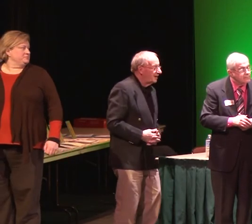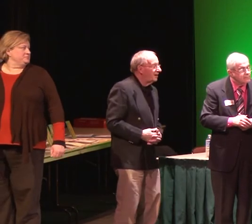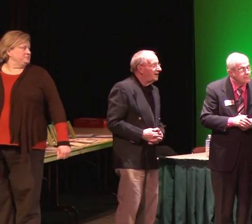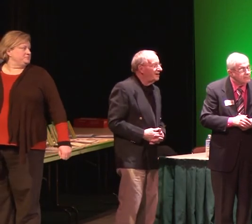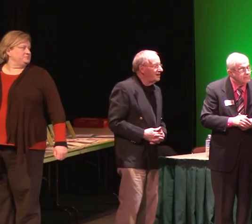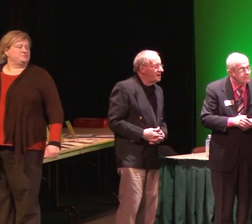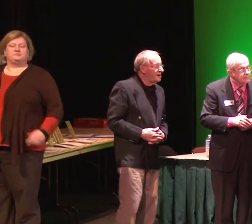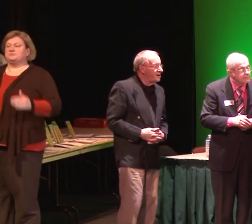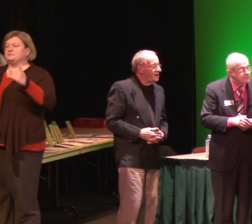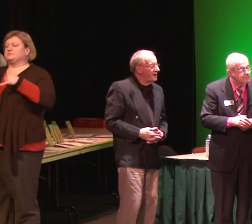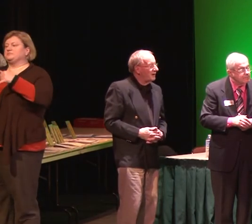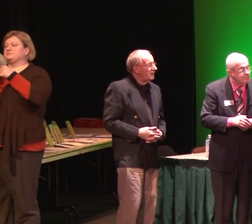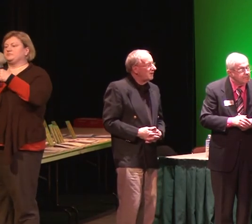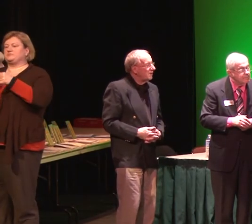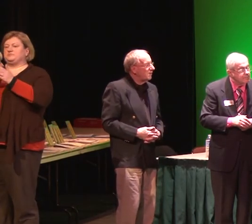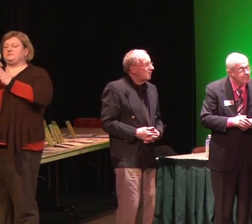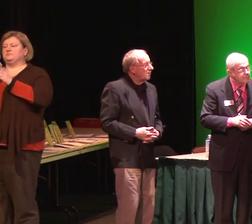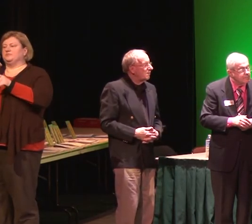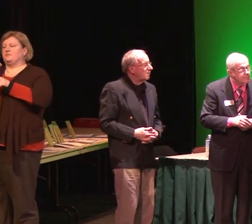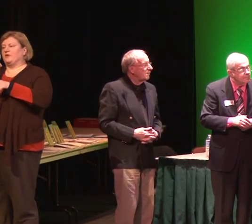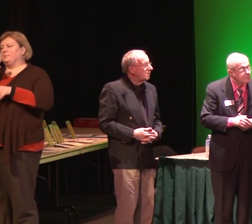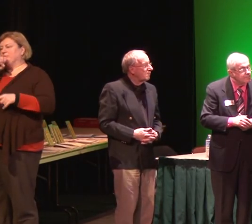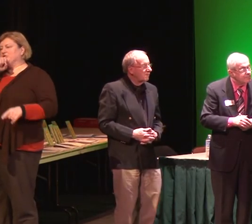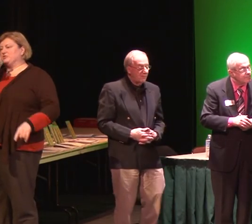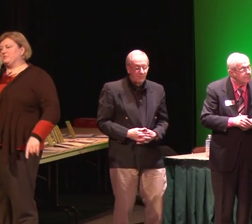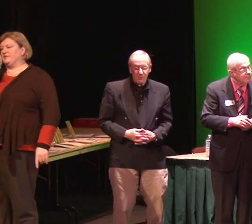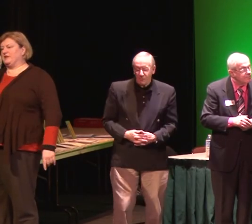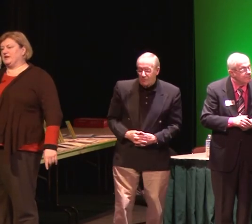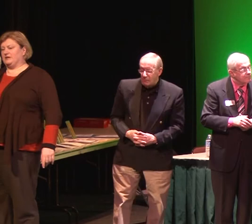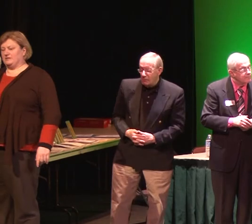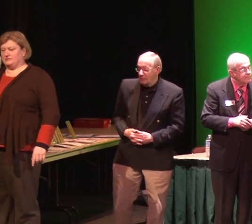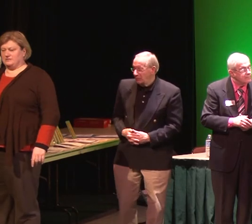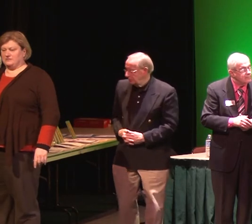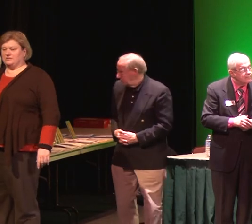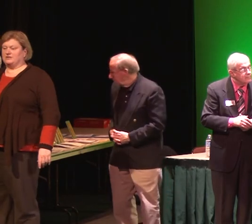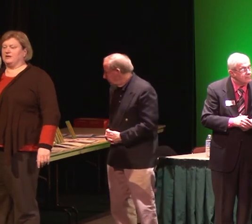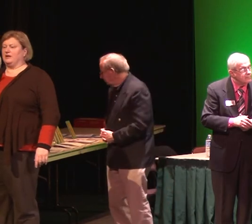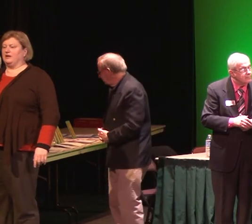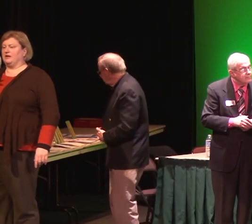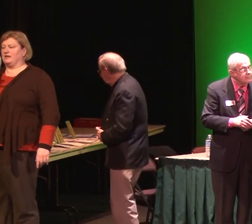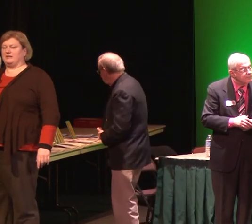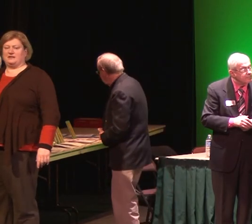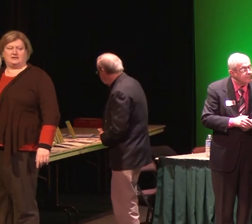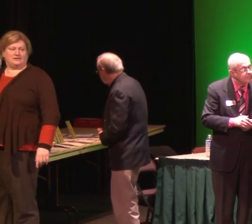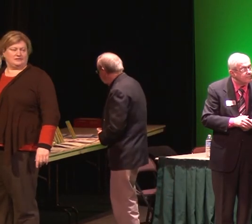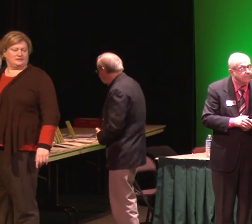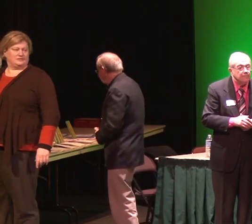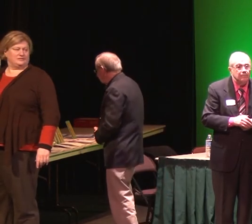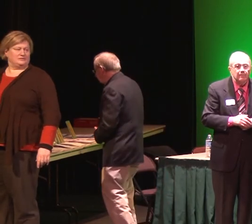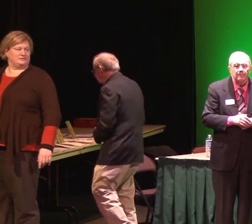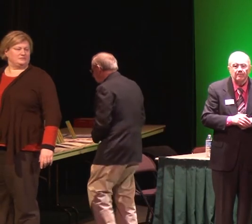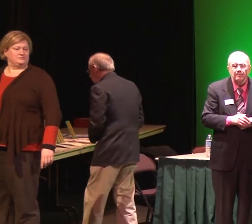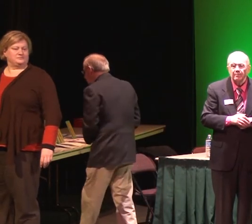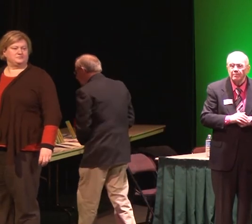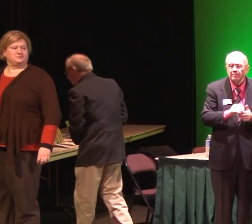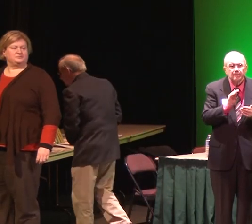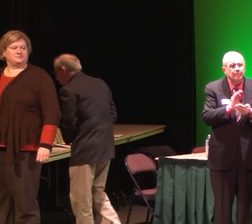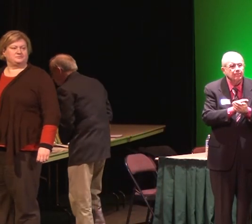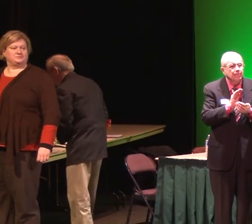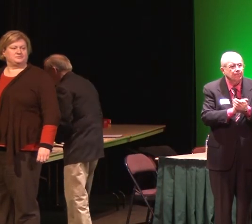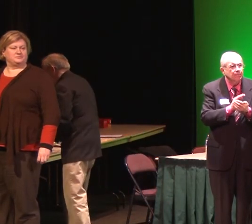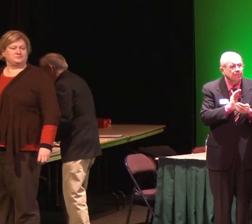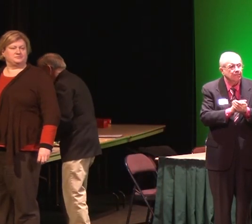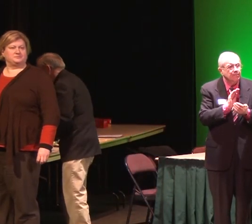Our next award goes to a student from Bishop Feehan High School, Kathleen A. Garrity.